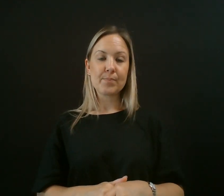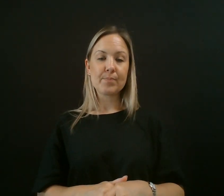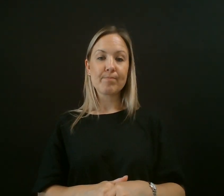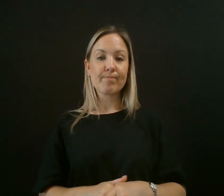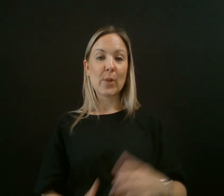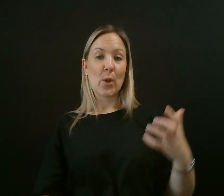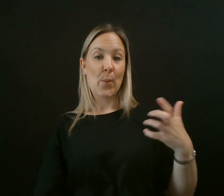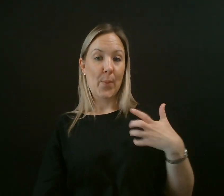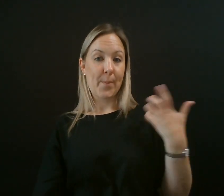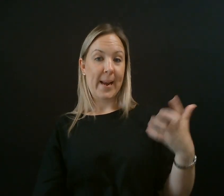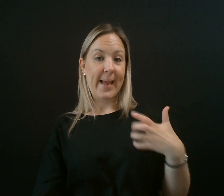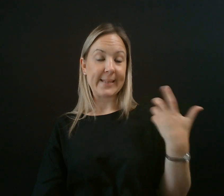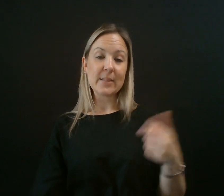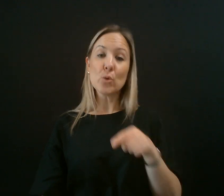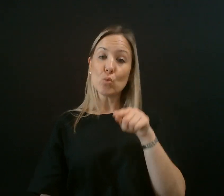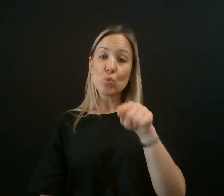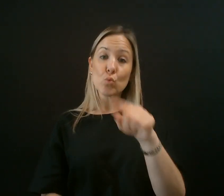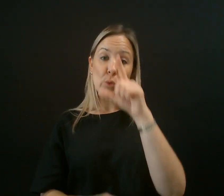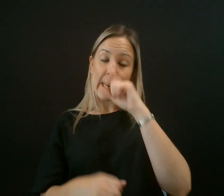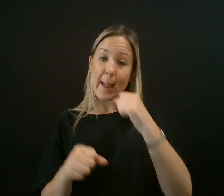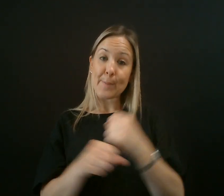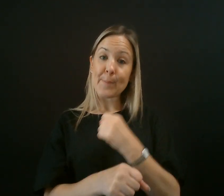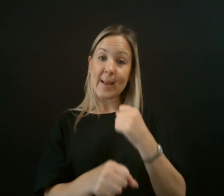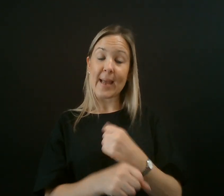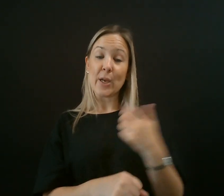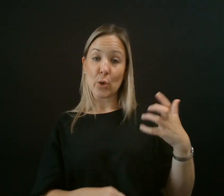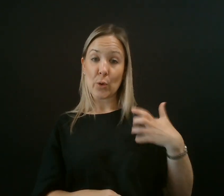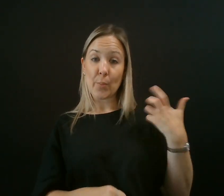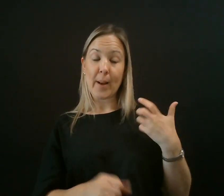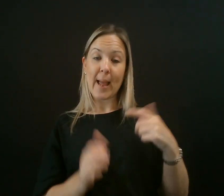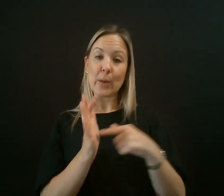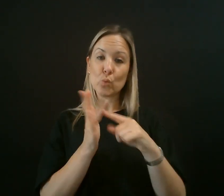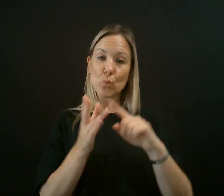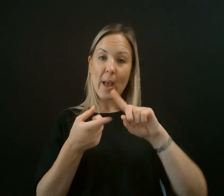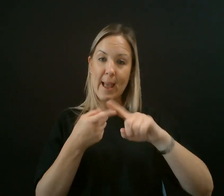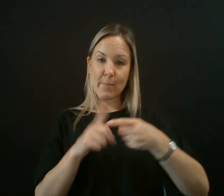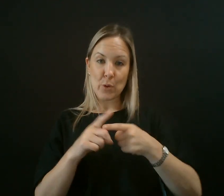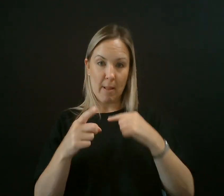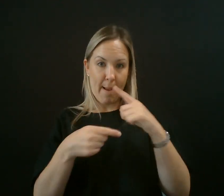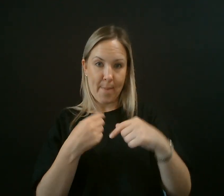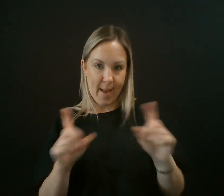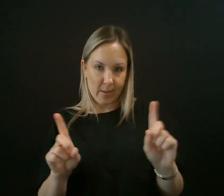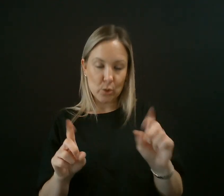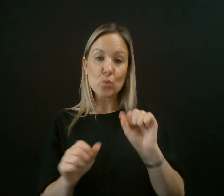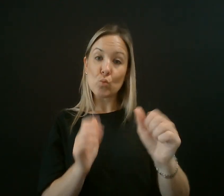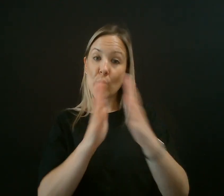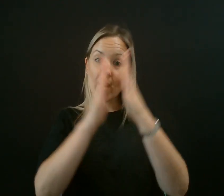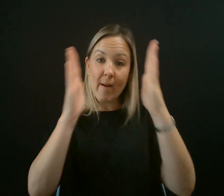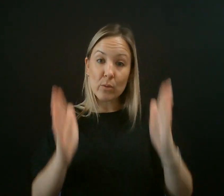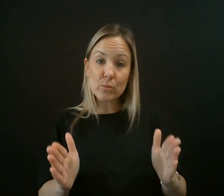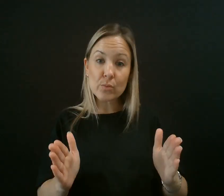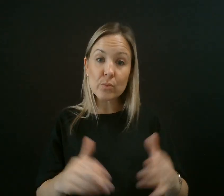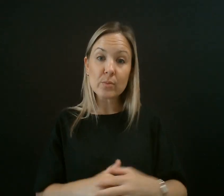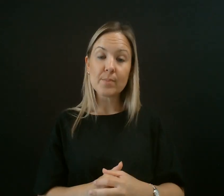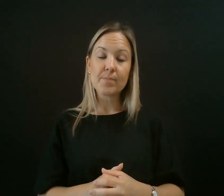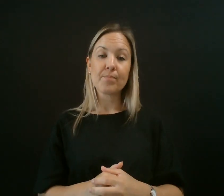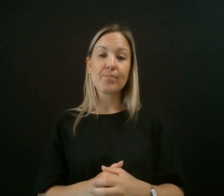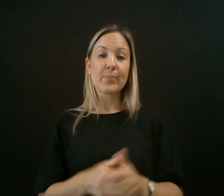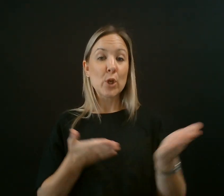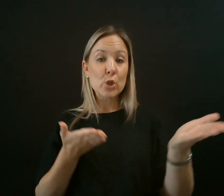Complaints. You can make a complaint to Able Australia about the property you live in, the services we